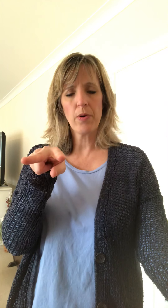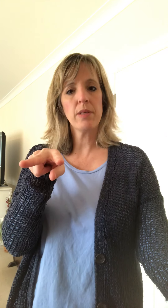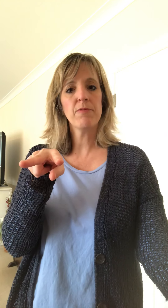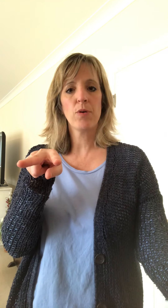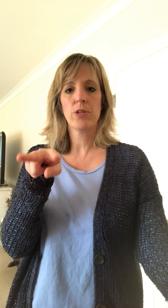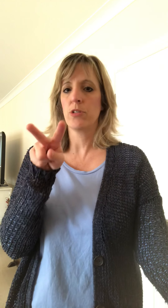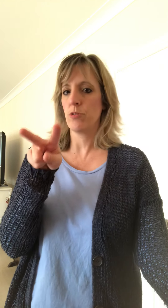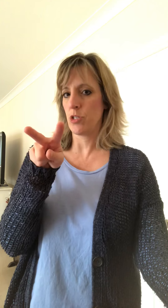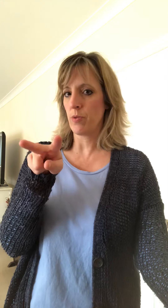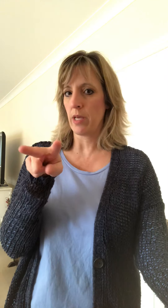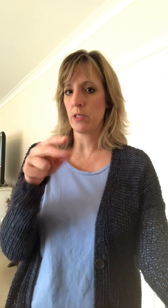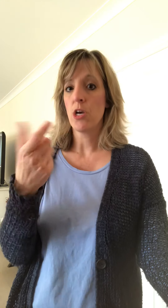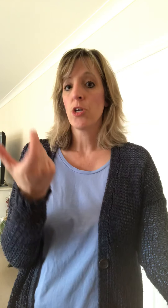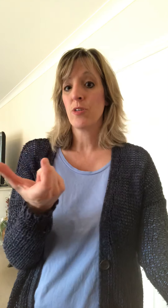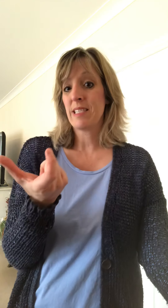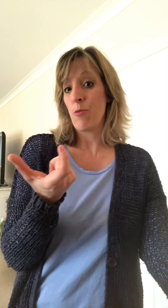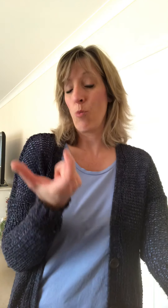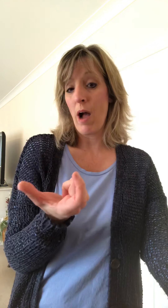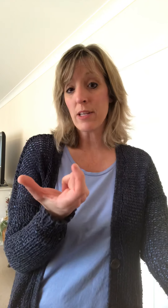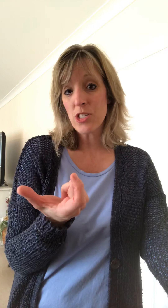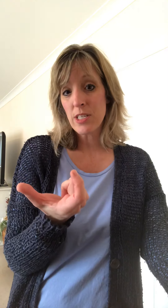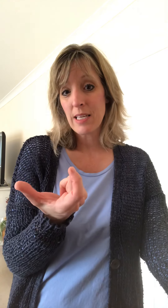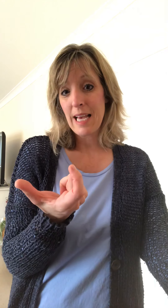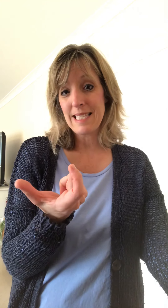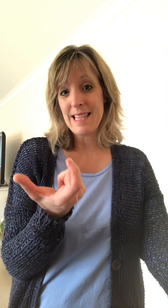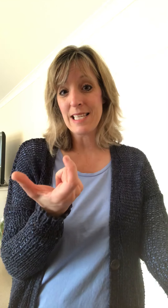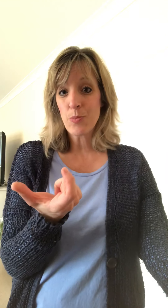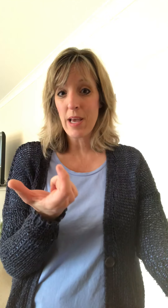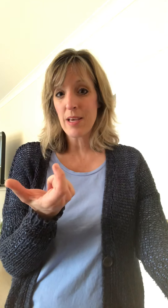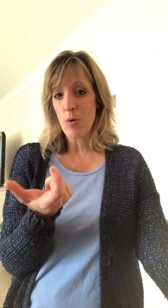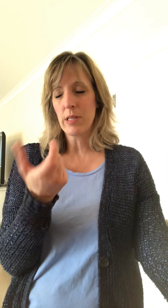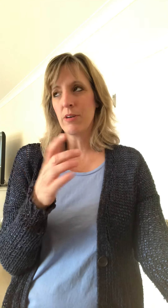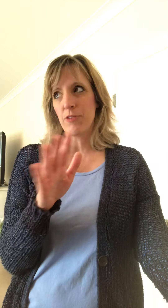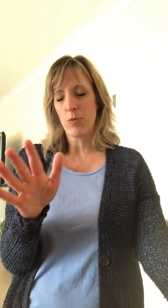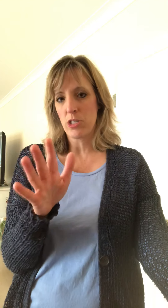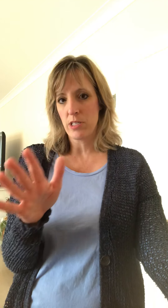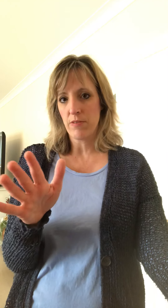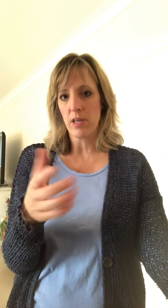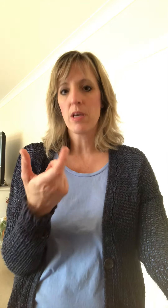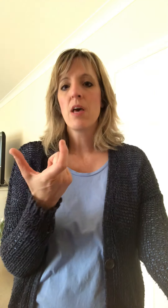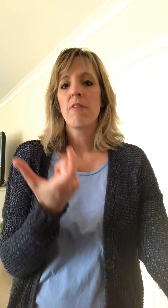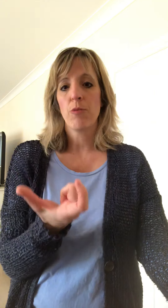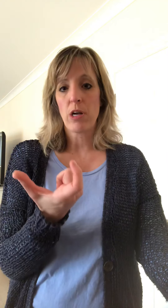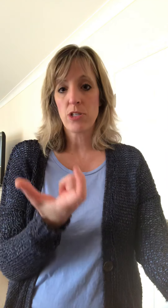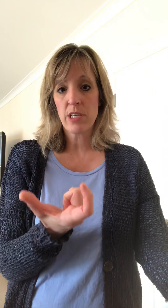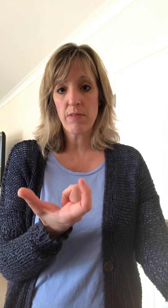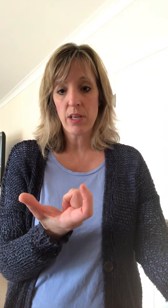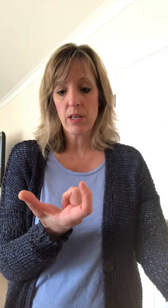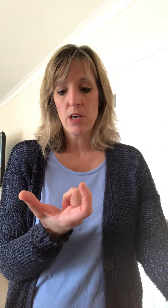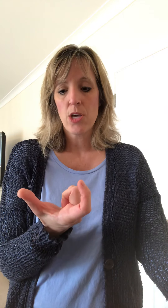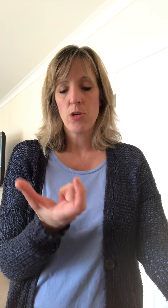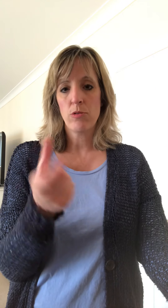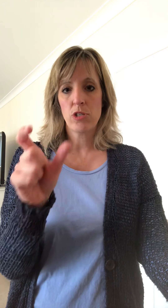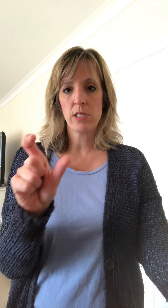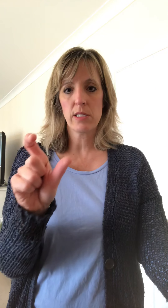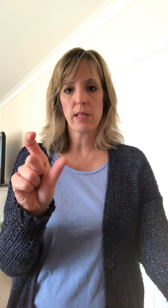them forward. You can do it two ways. You can say watch as in this way, only if you're watching TV. If you're watching TV, it's like